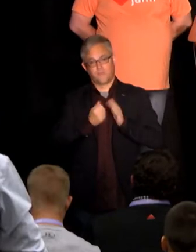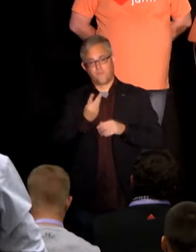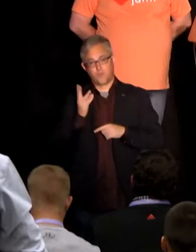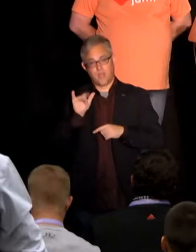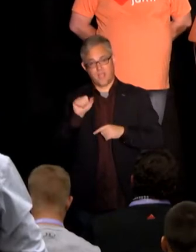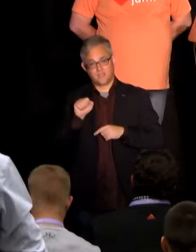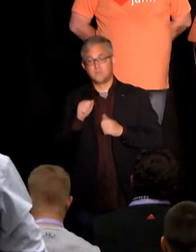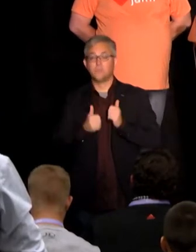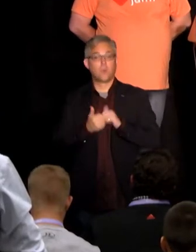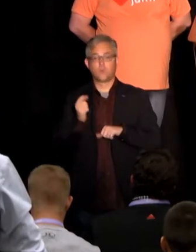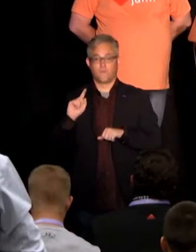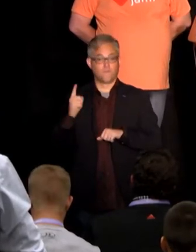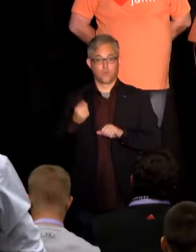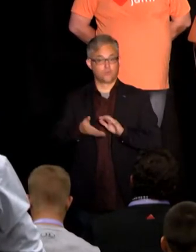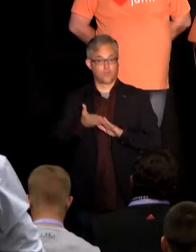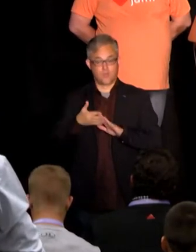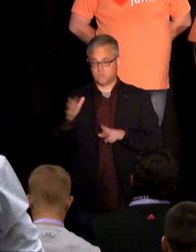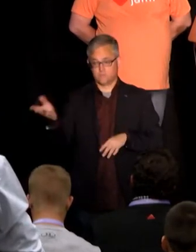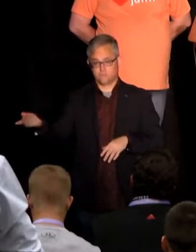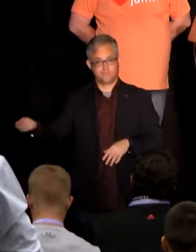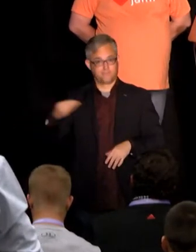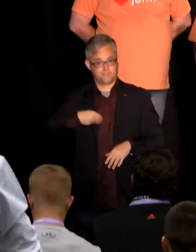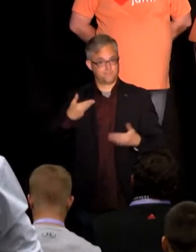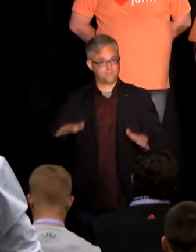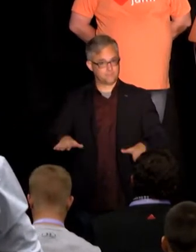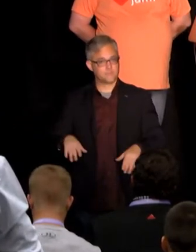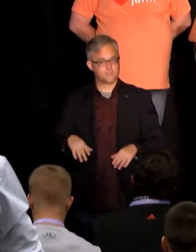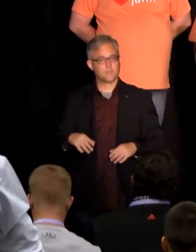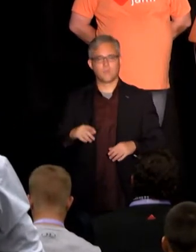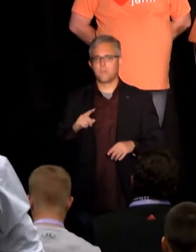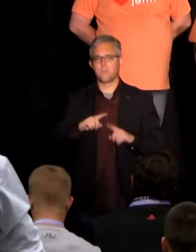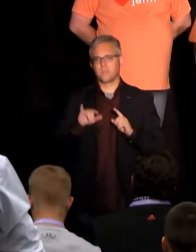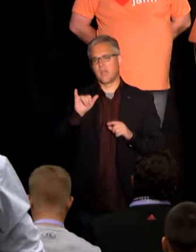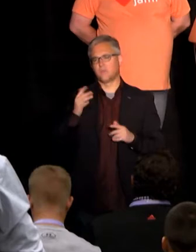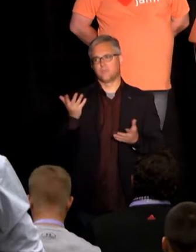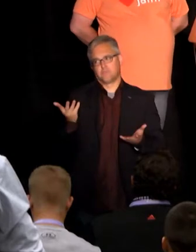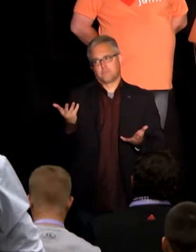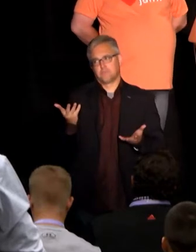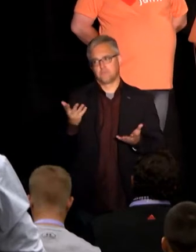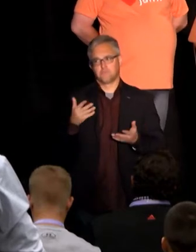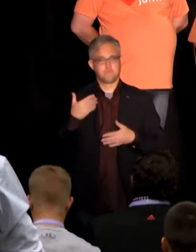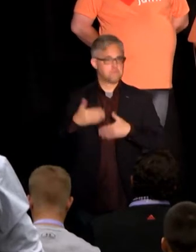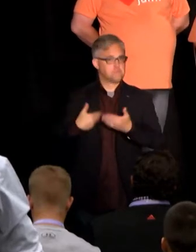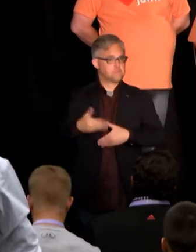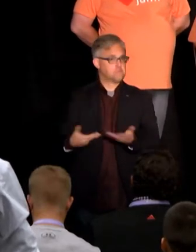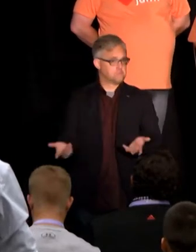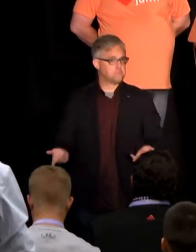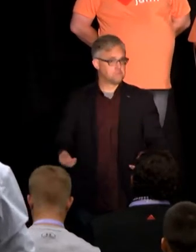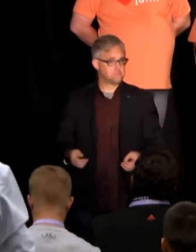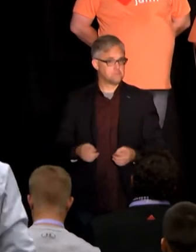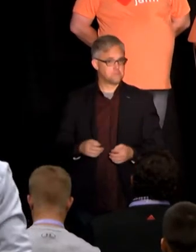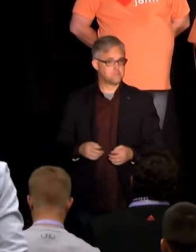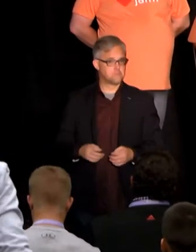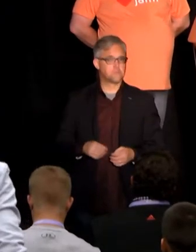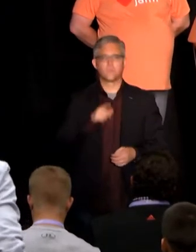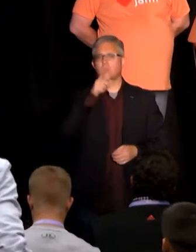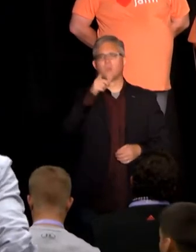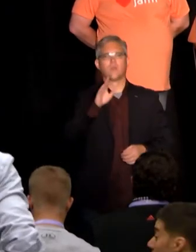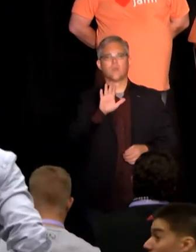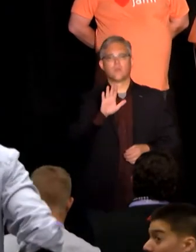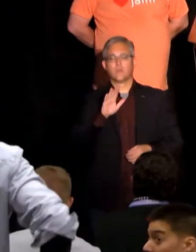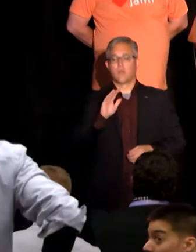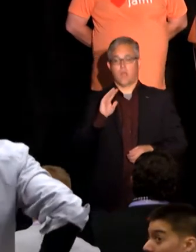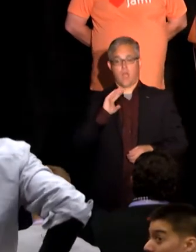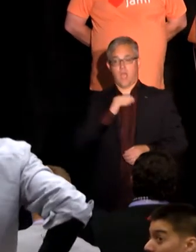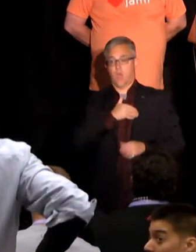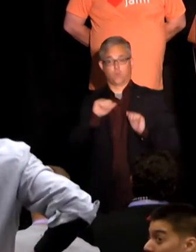the first run, they got them turned in. But that was pretty much how that worked. Okay. Yes, yeah, so our challenge